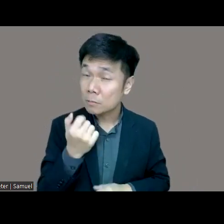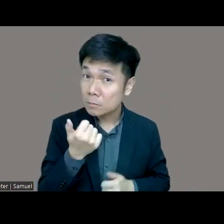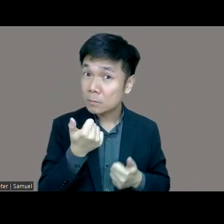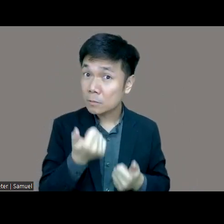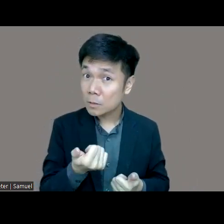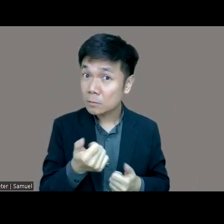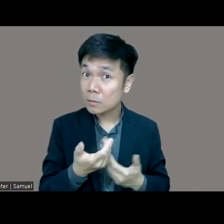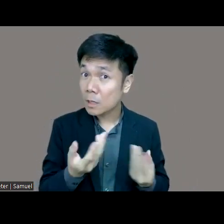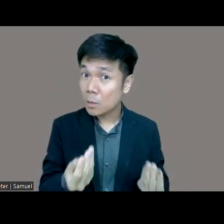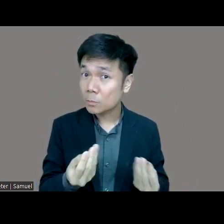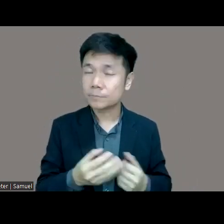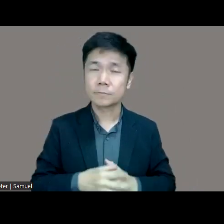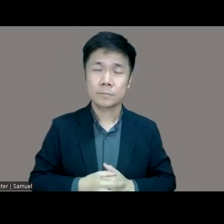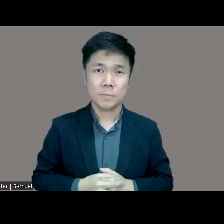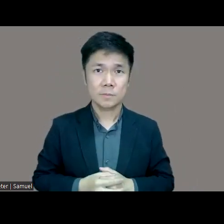measures?